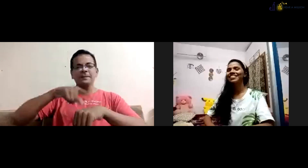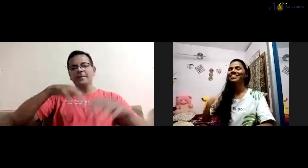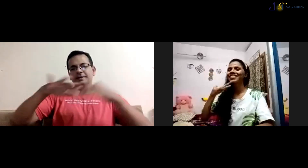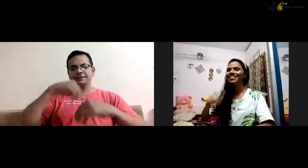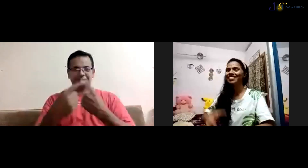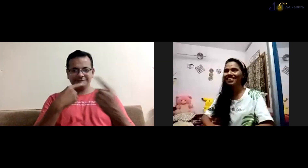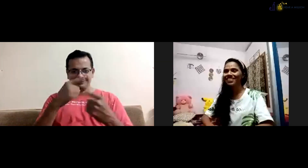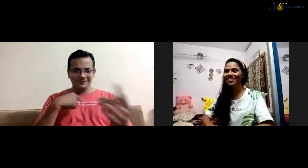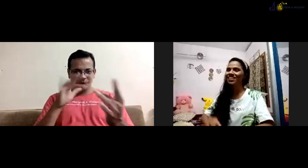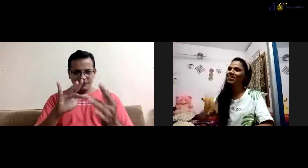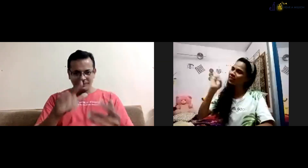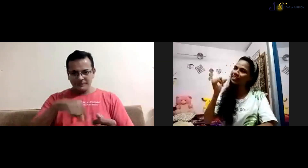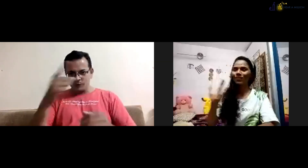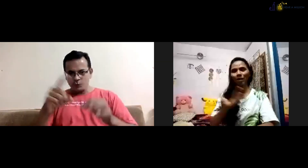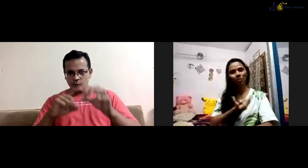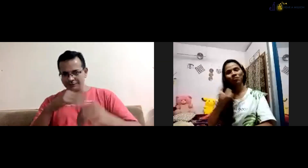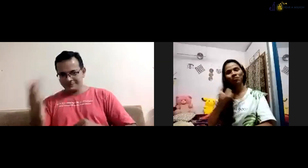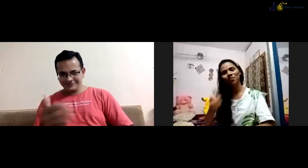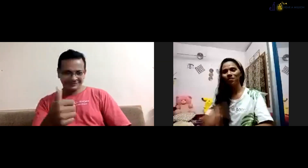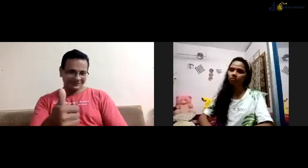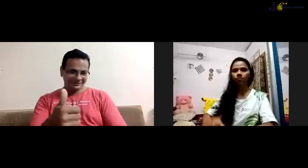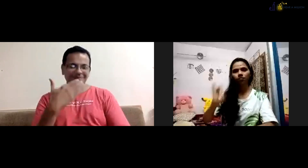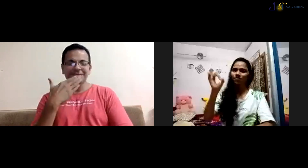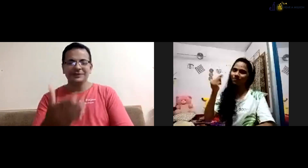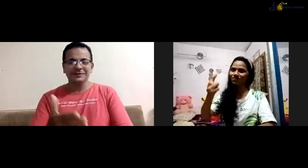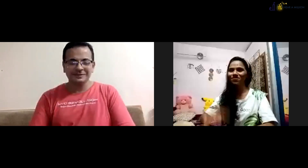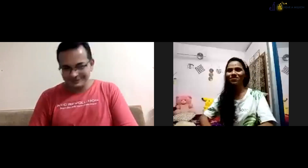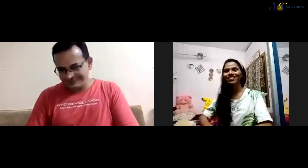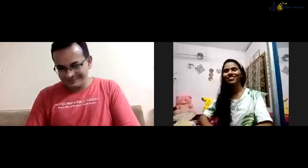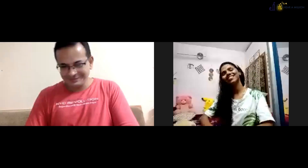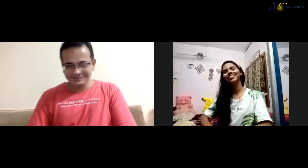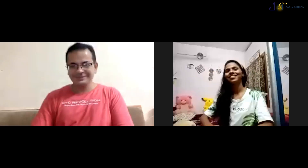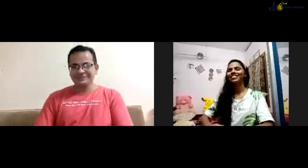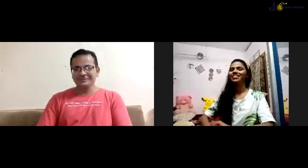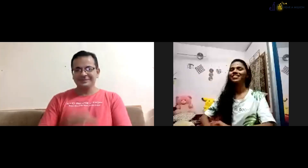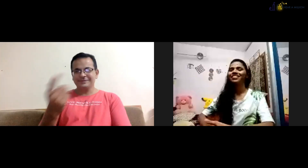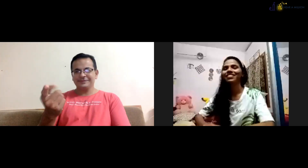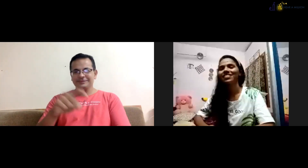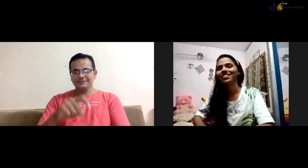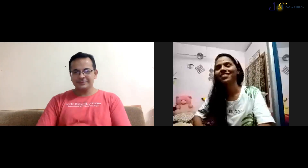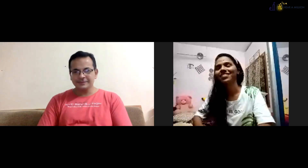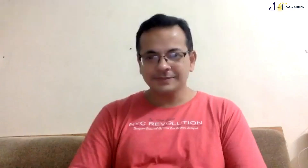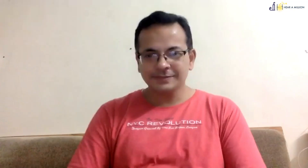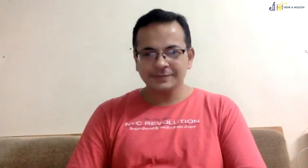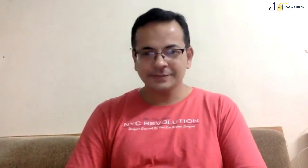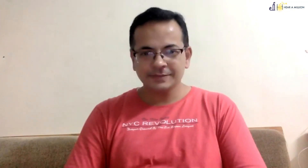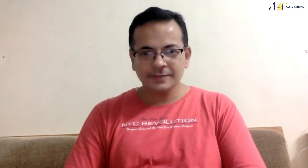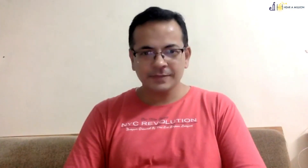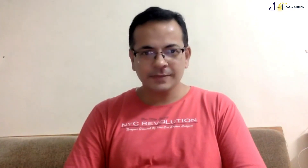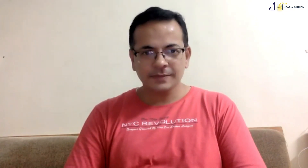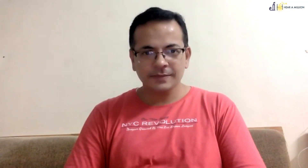applause for you that you did. And it is the first time I met you. Then I'll discuss with you after this.